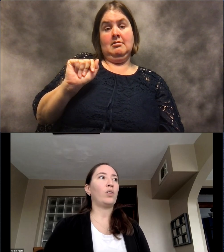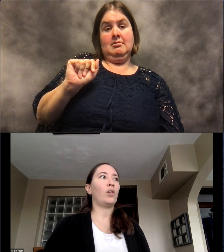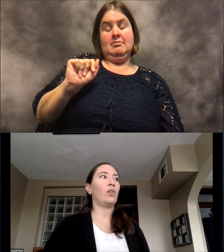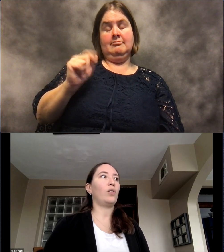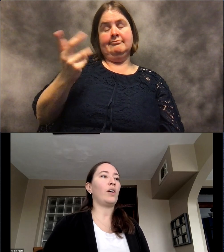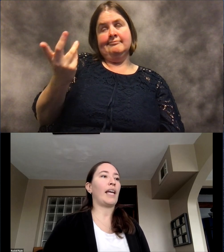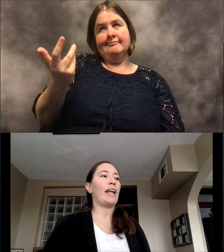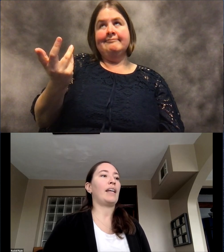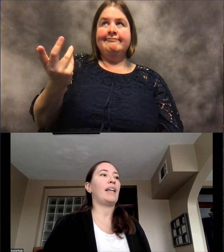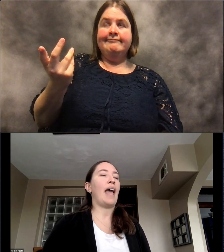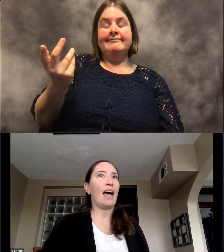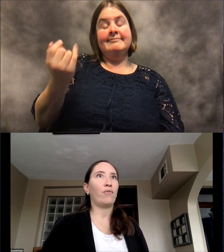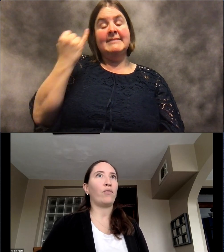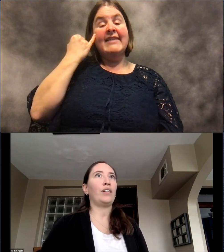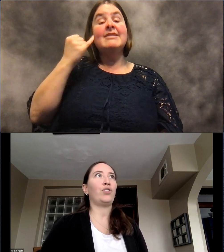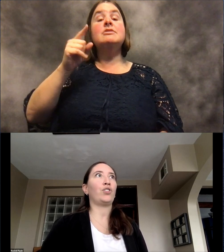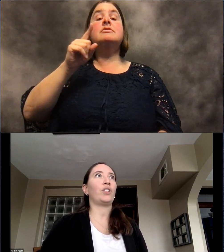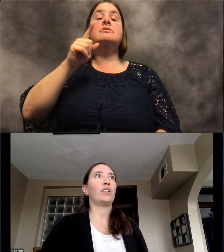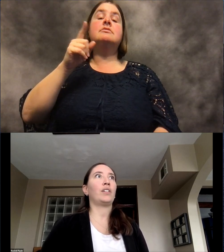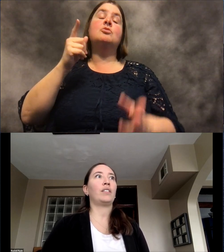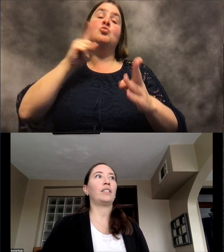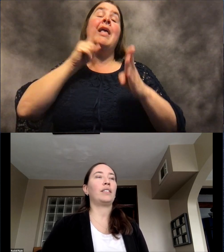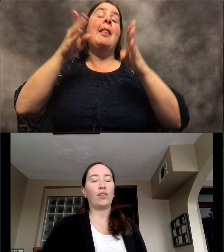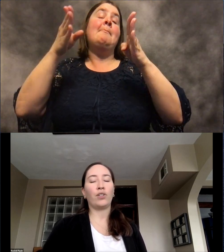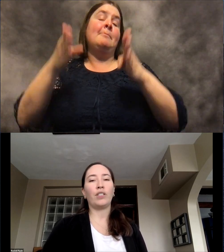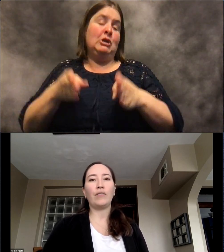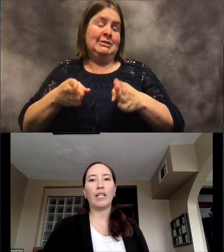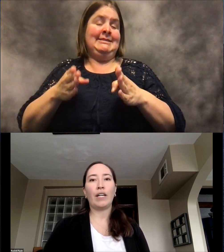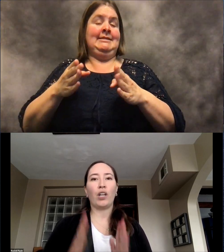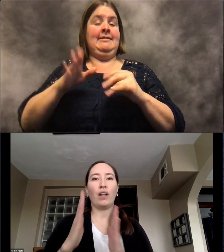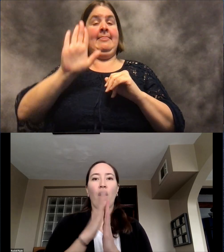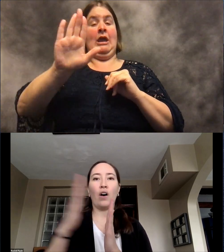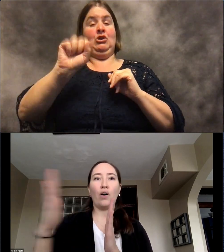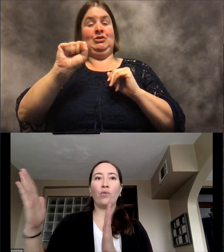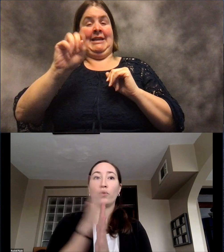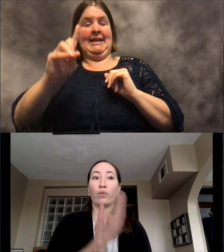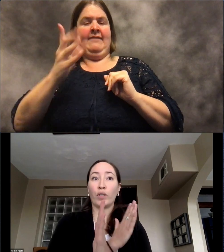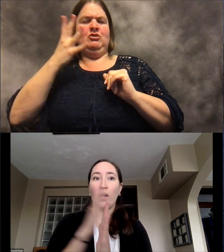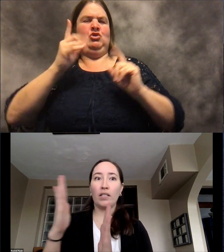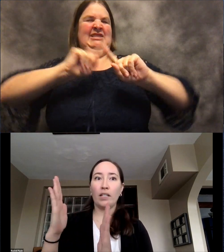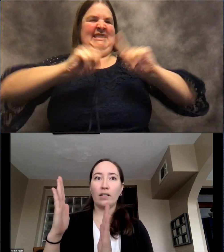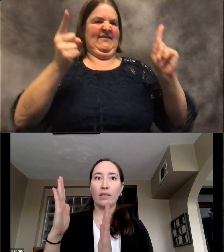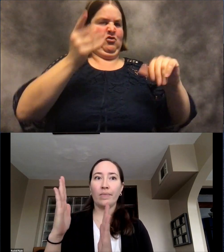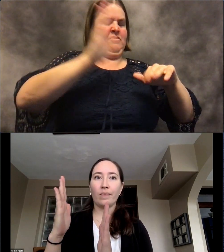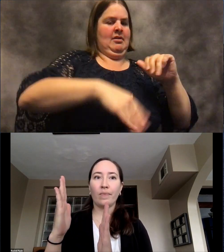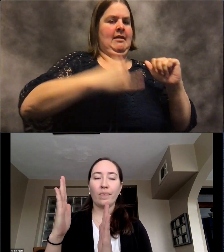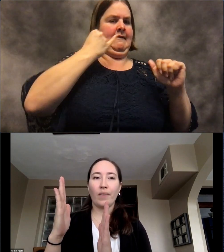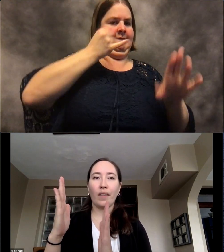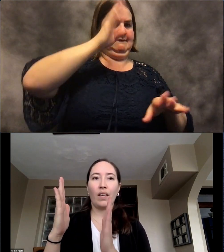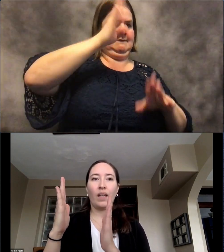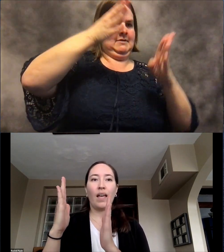I will look at an average standard deviation of responses.